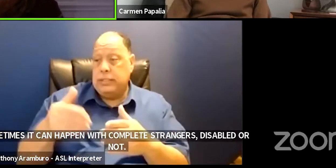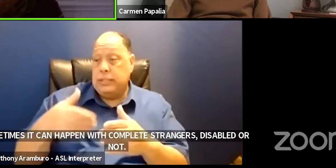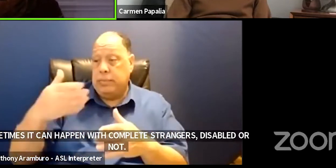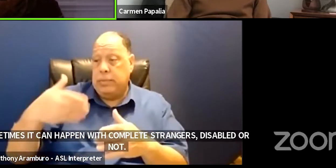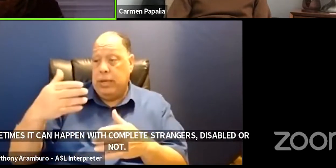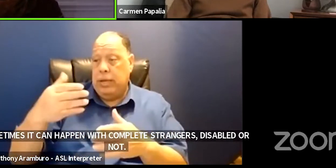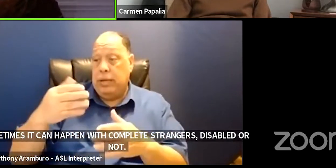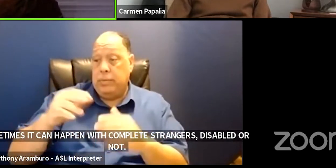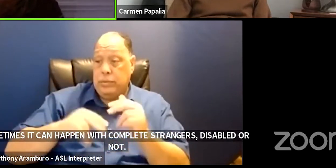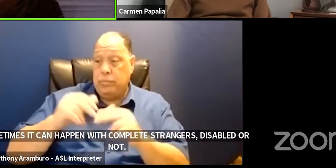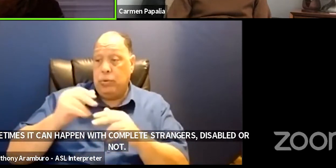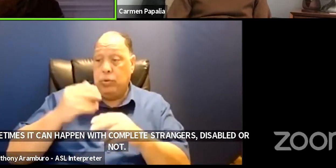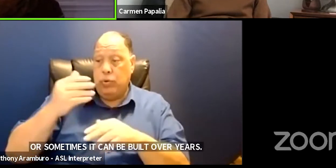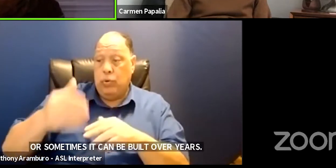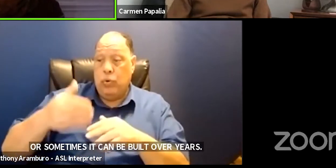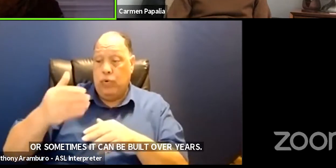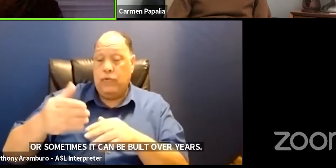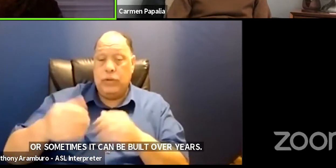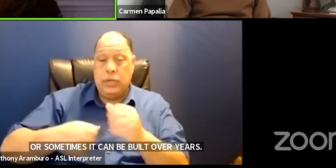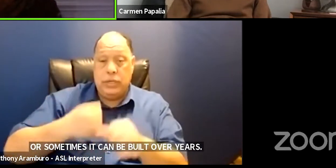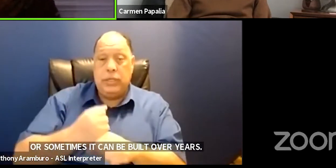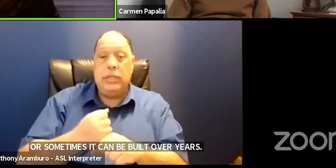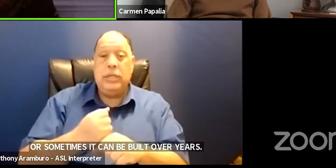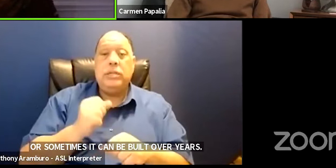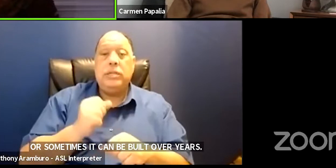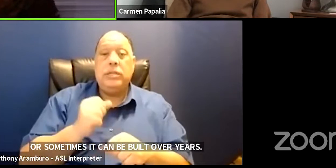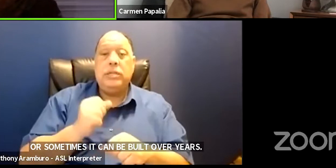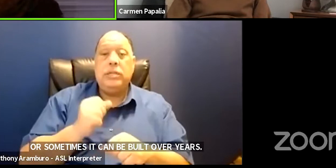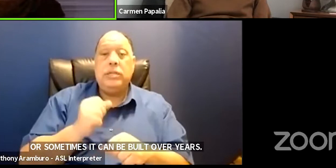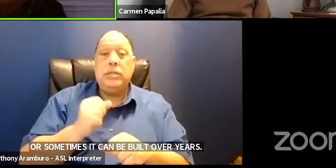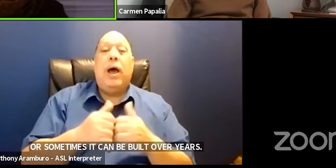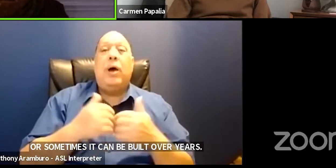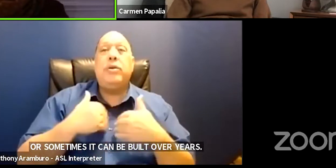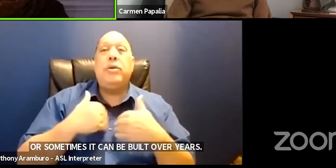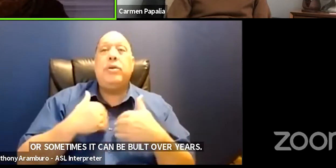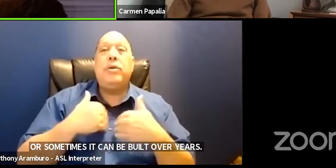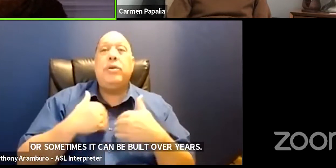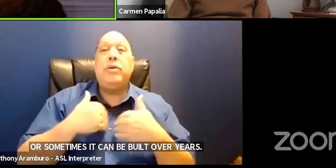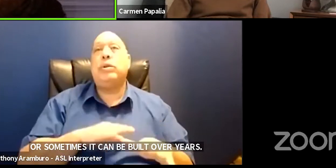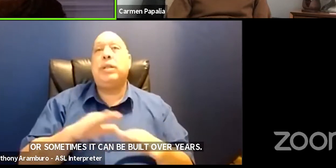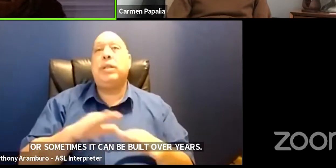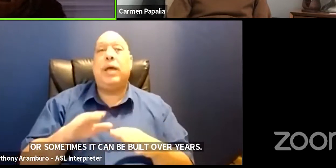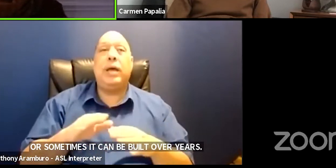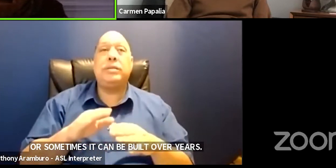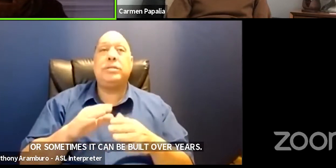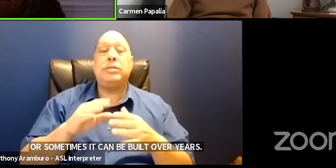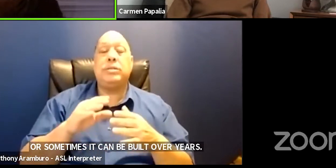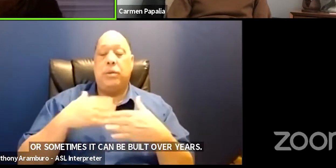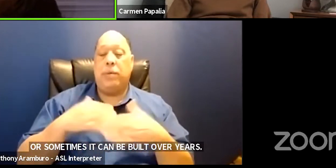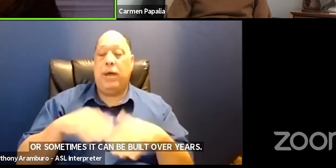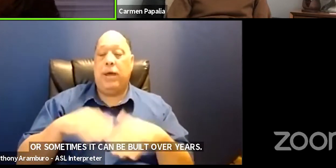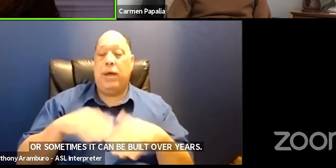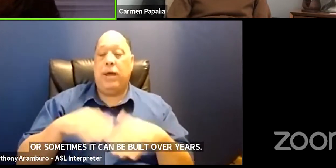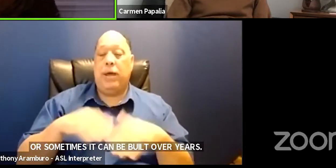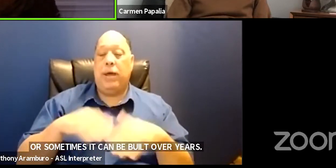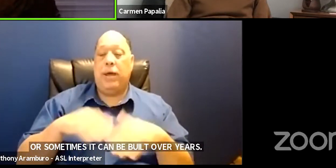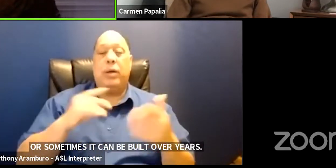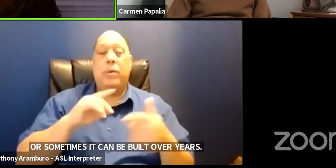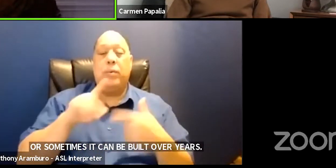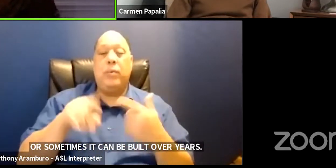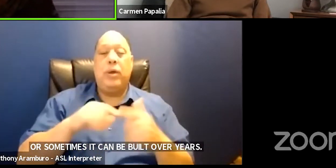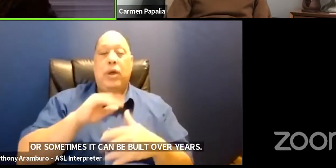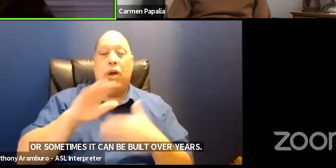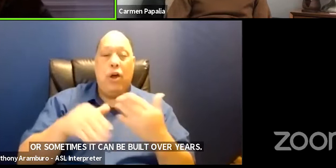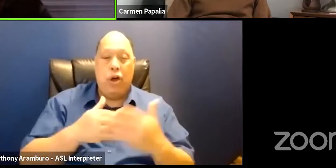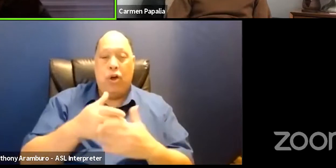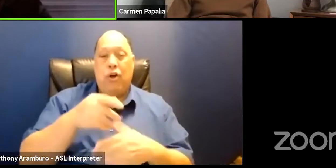years. It can also be the way your body relaxes and opens up with someone when all your access needs are being met.